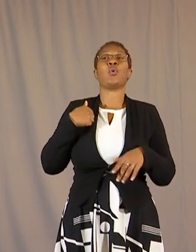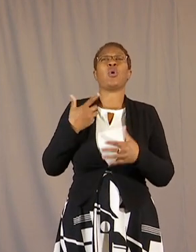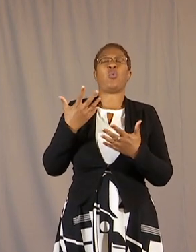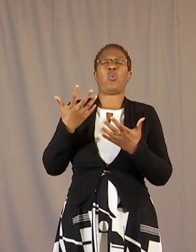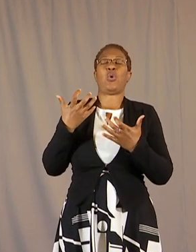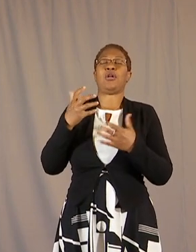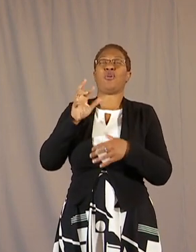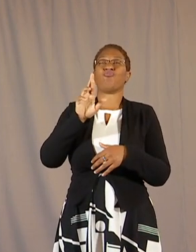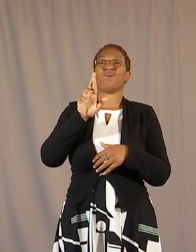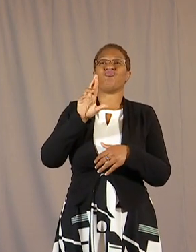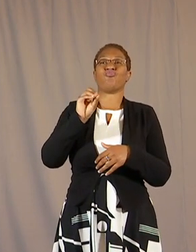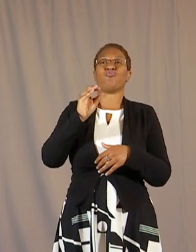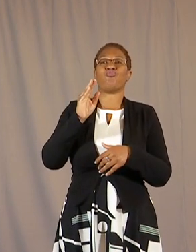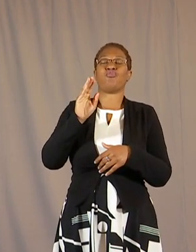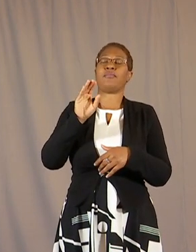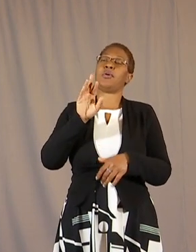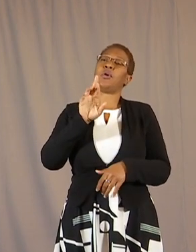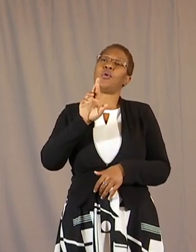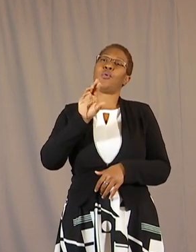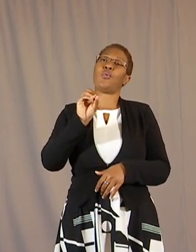from a data perspective.